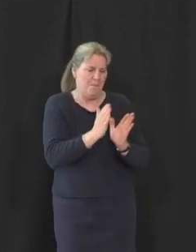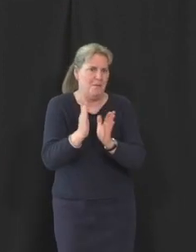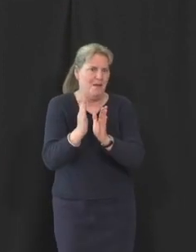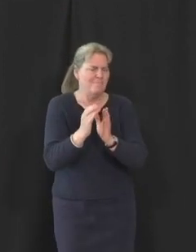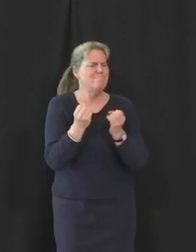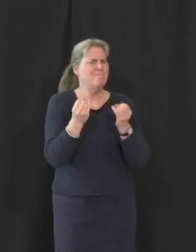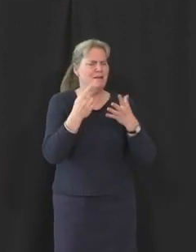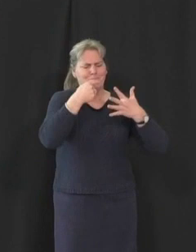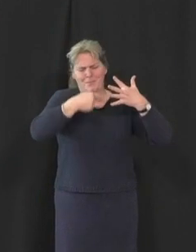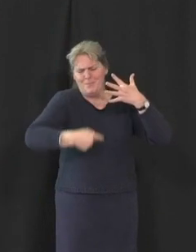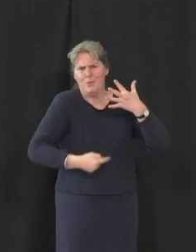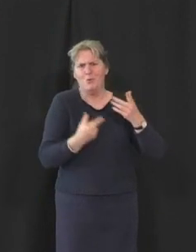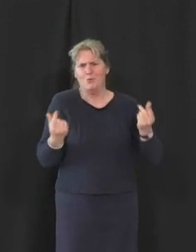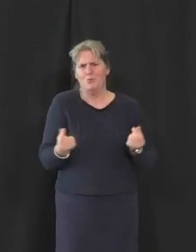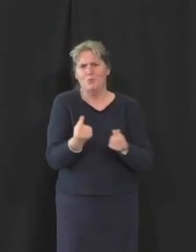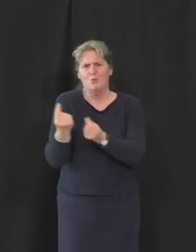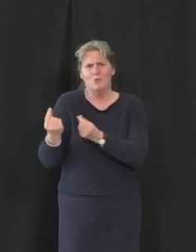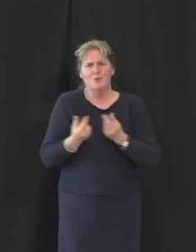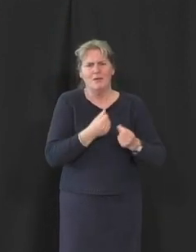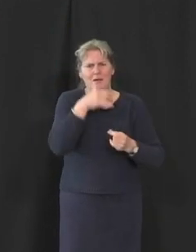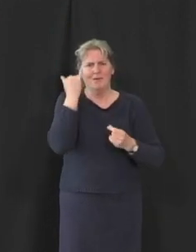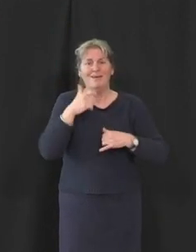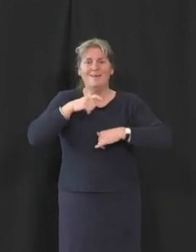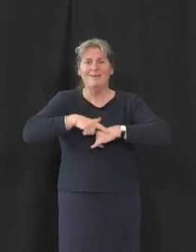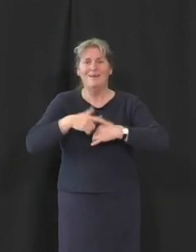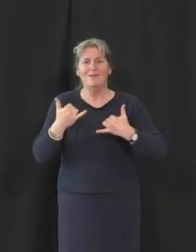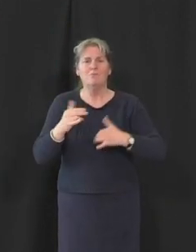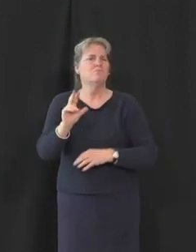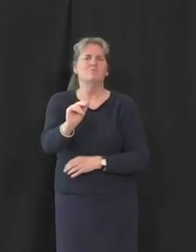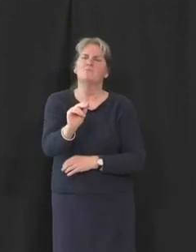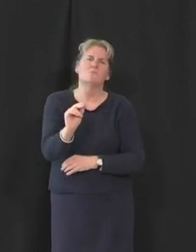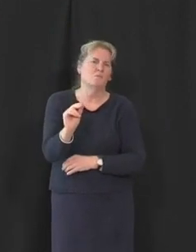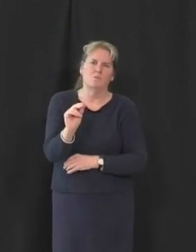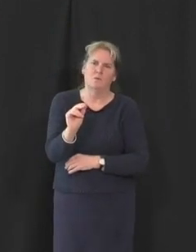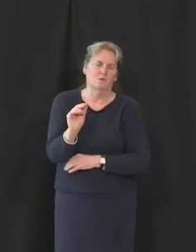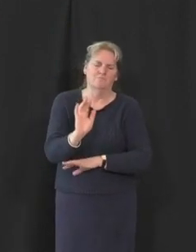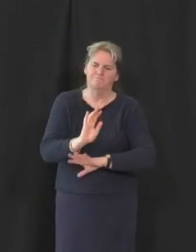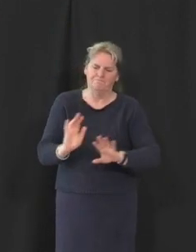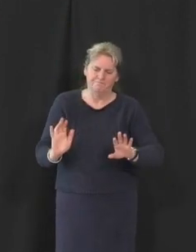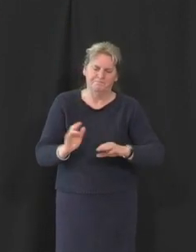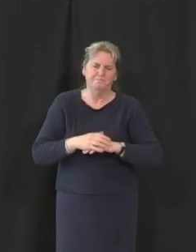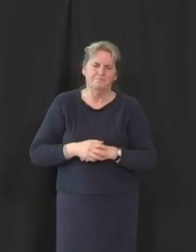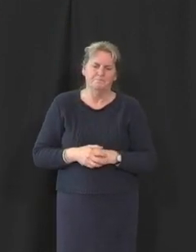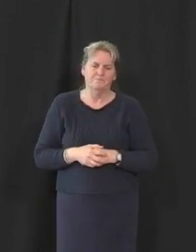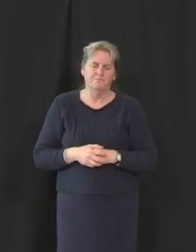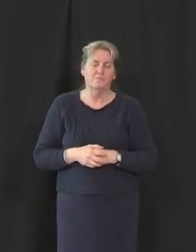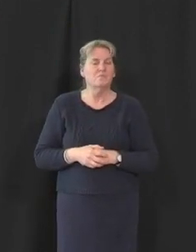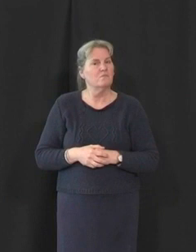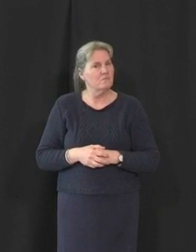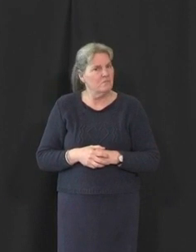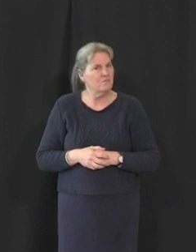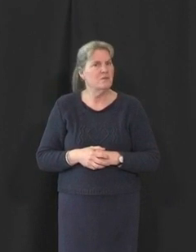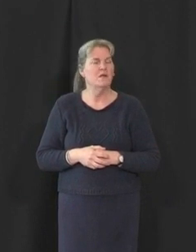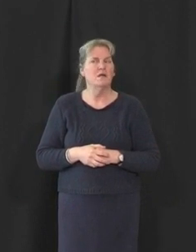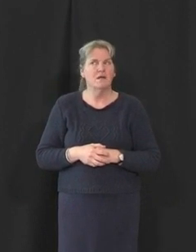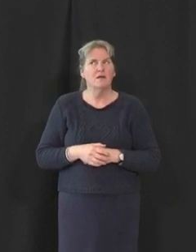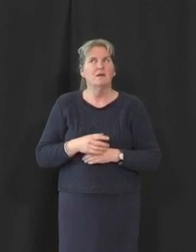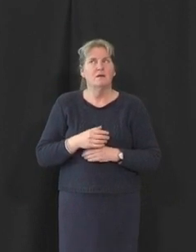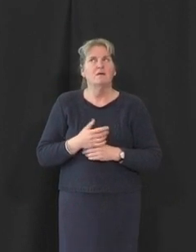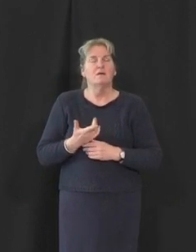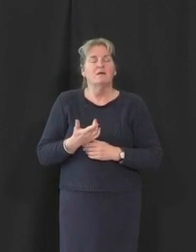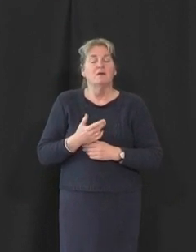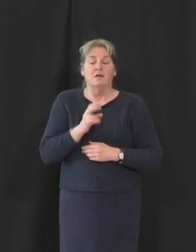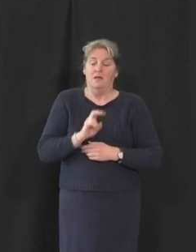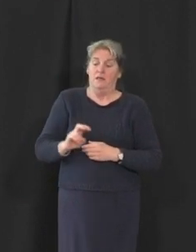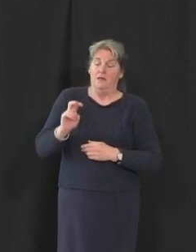and to see here, but now is just not the right time. We know the tremendous impact that this is having on